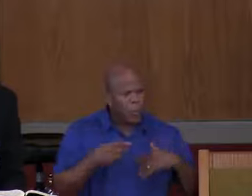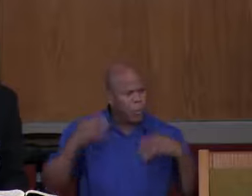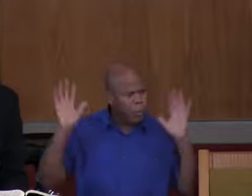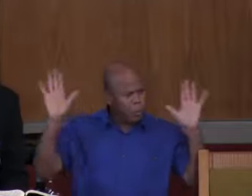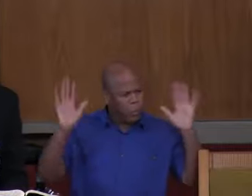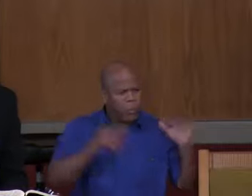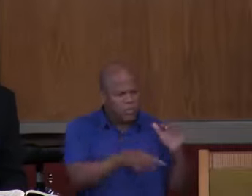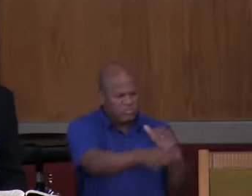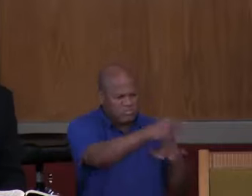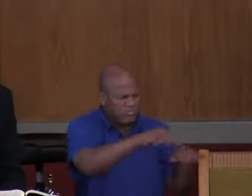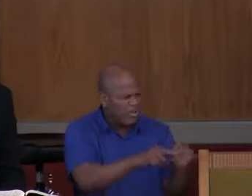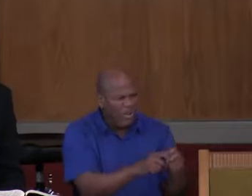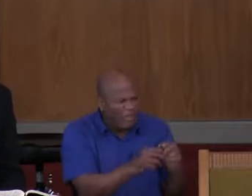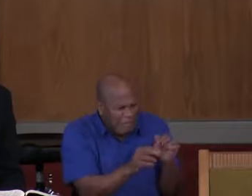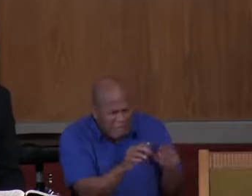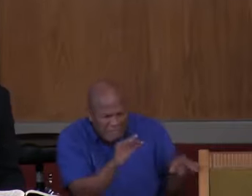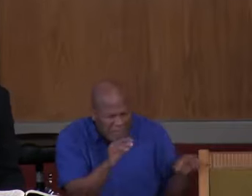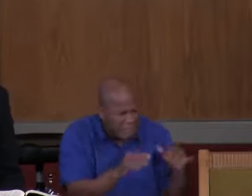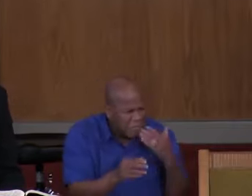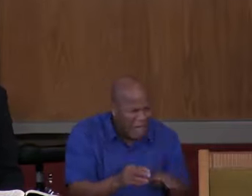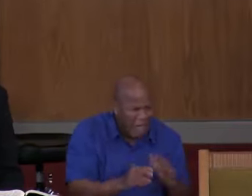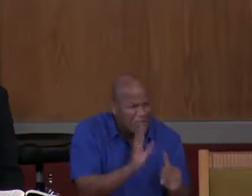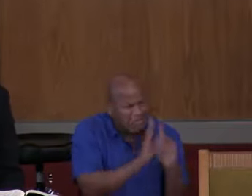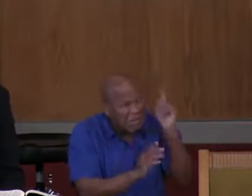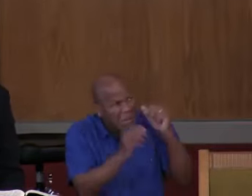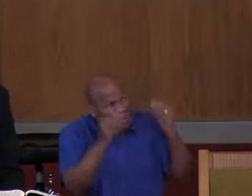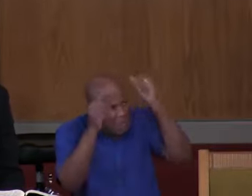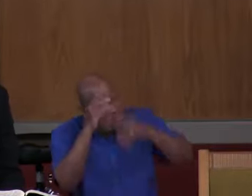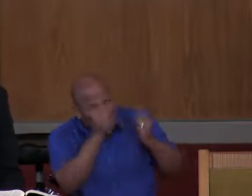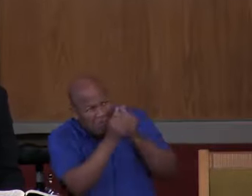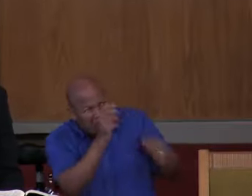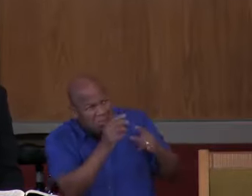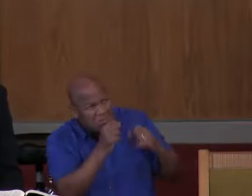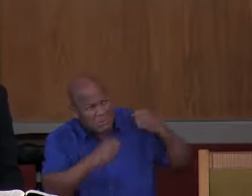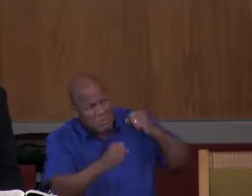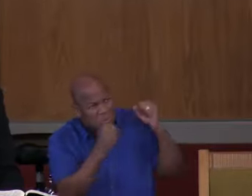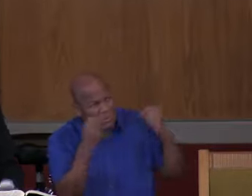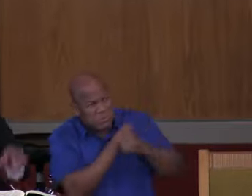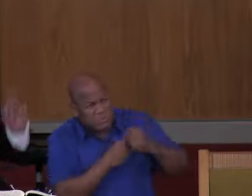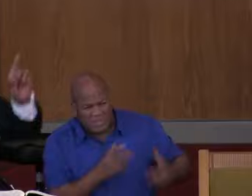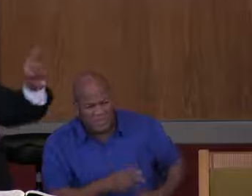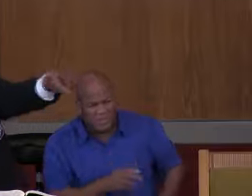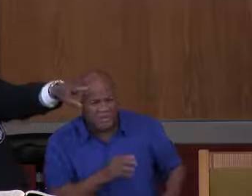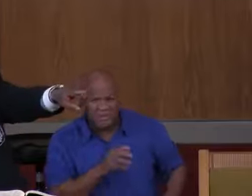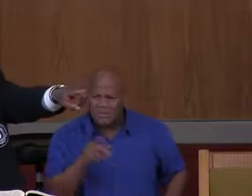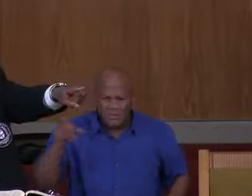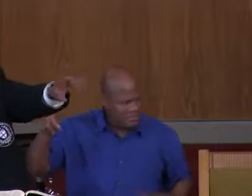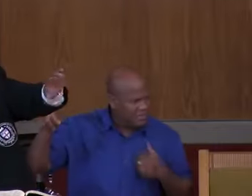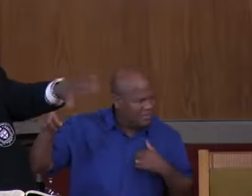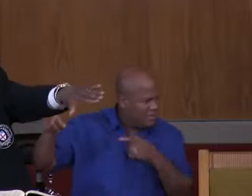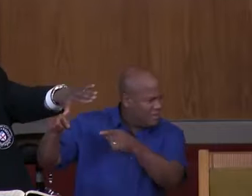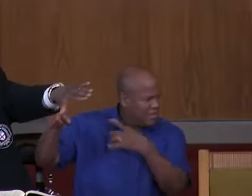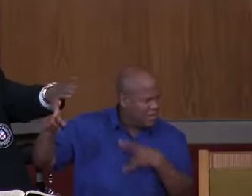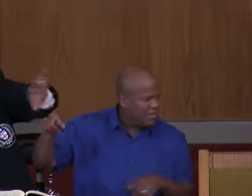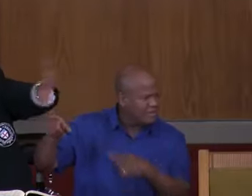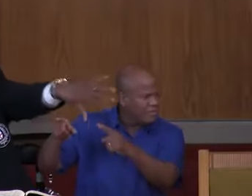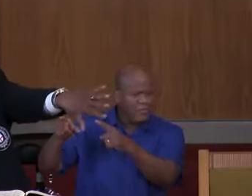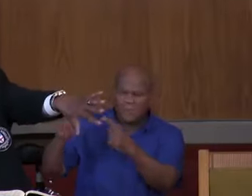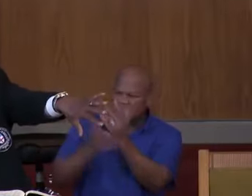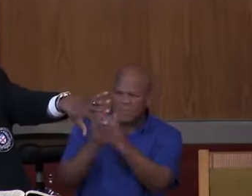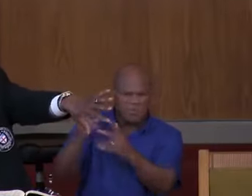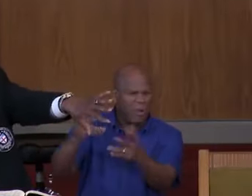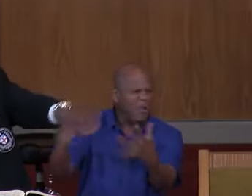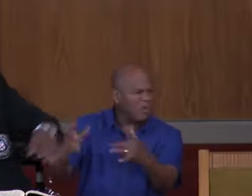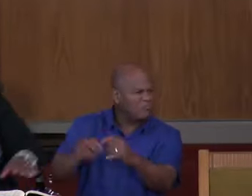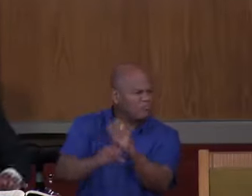verse 12, even now he says, hey, listen, give me this mountain, give me this high place. And yes, there's some boys over there that already been defeated. I know it's